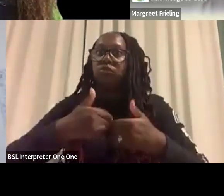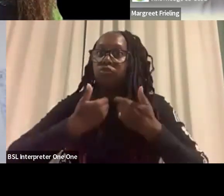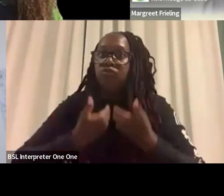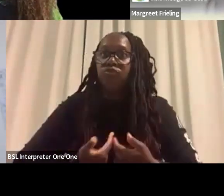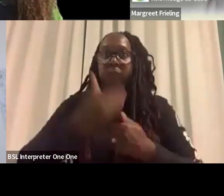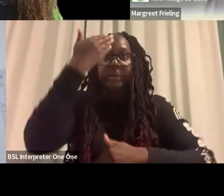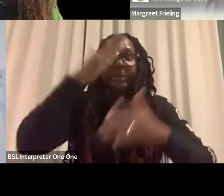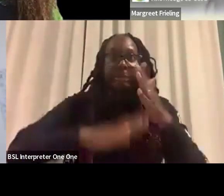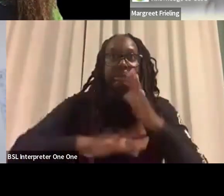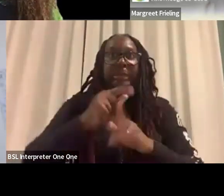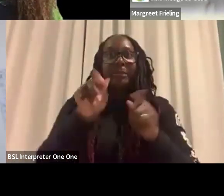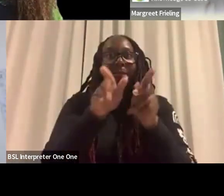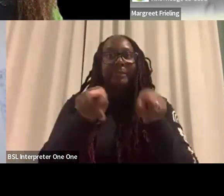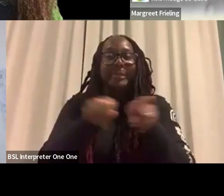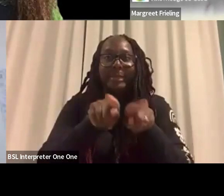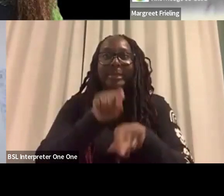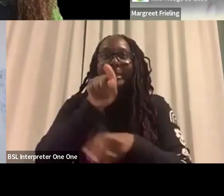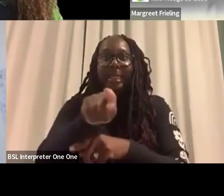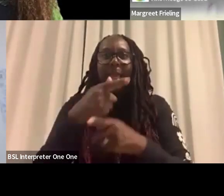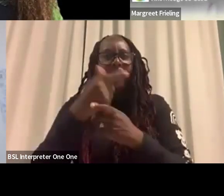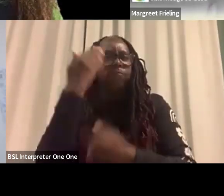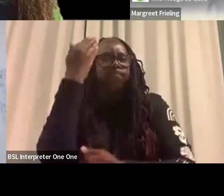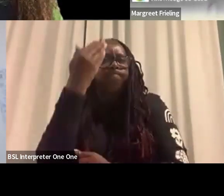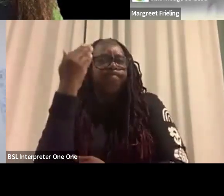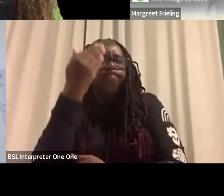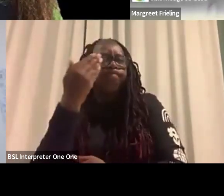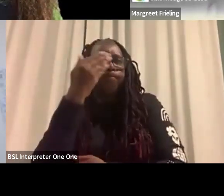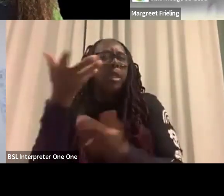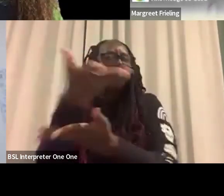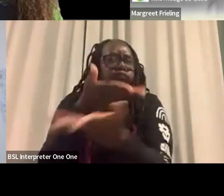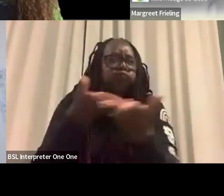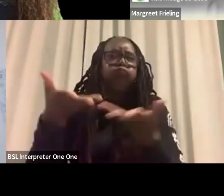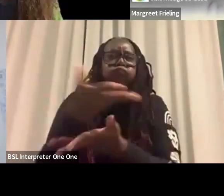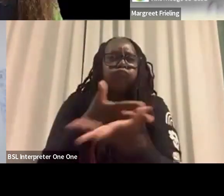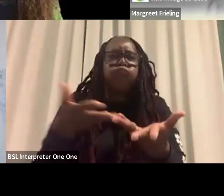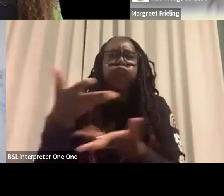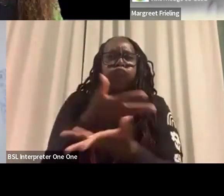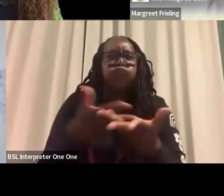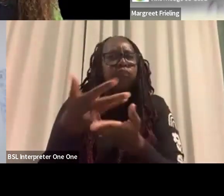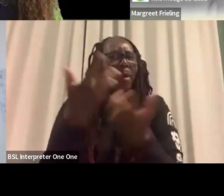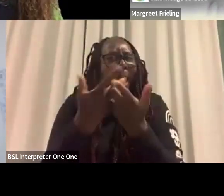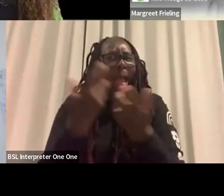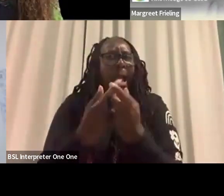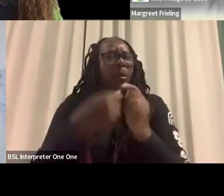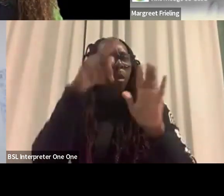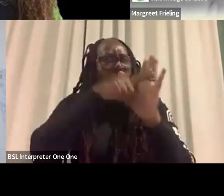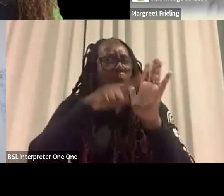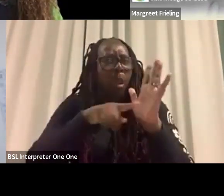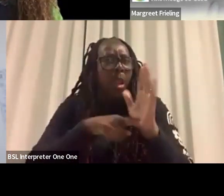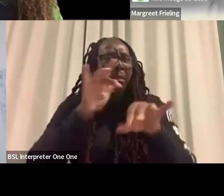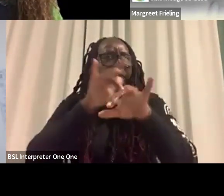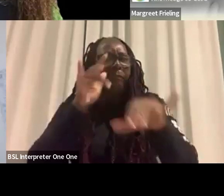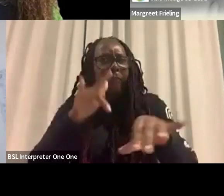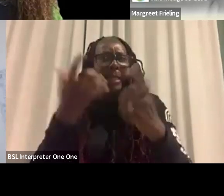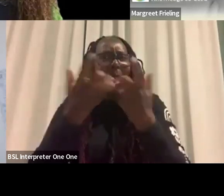you all with some inspiration to further reflect and explore together how more holistic policy impact assessment can help make